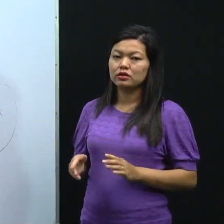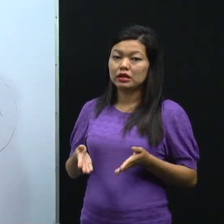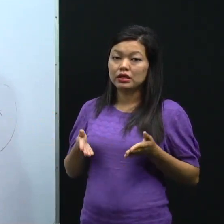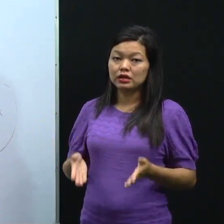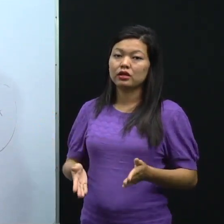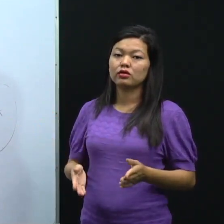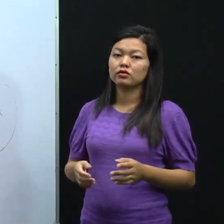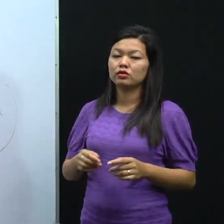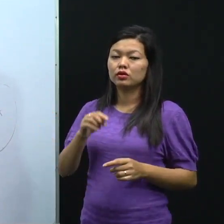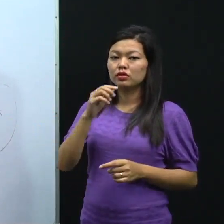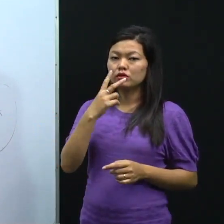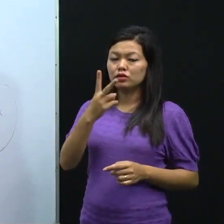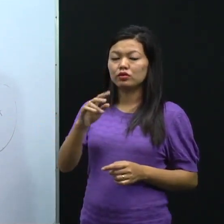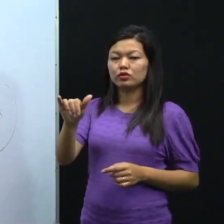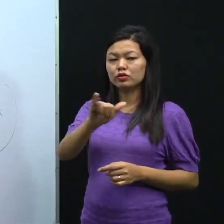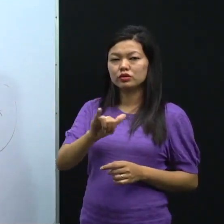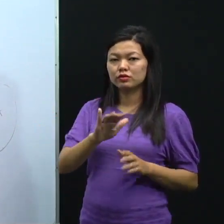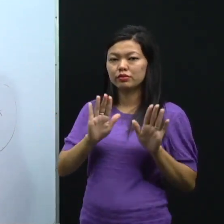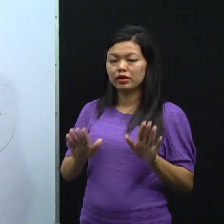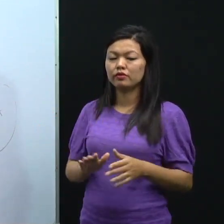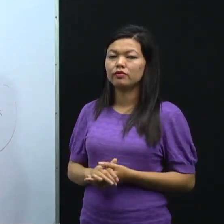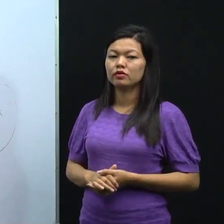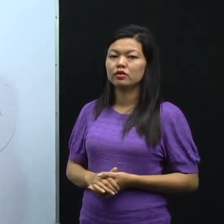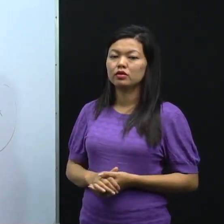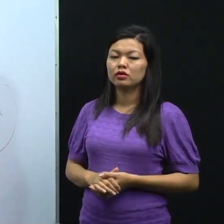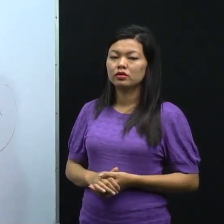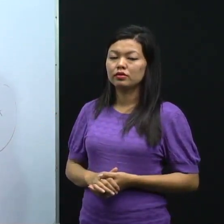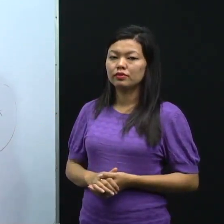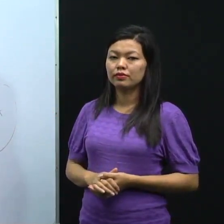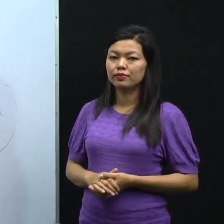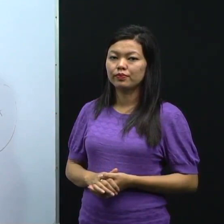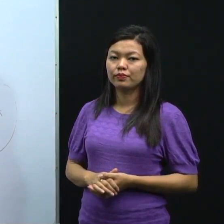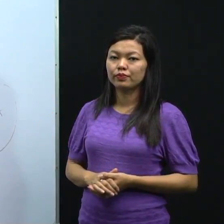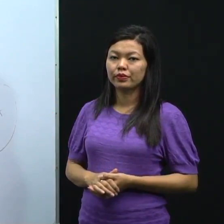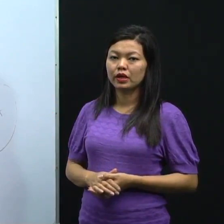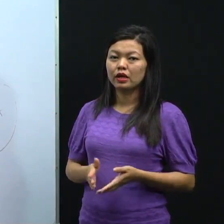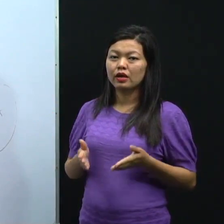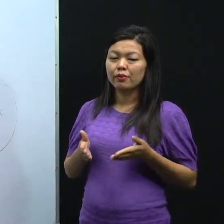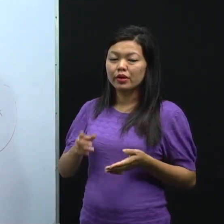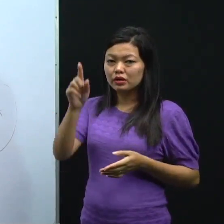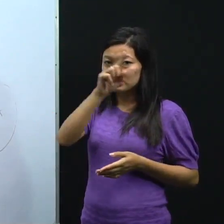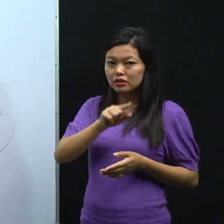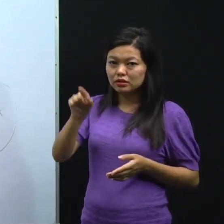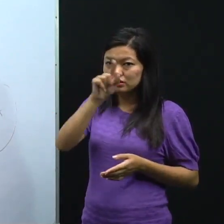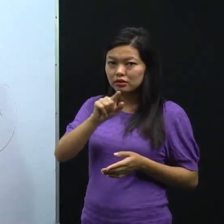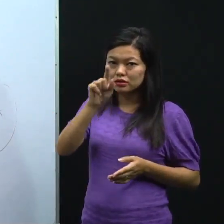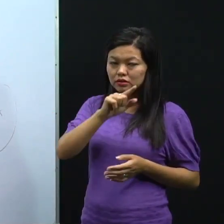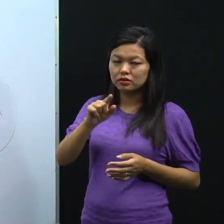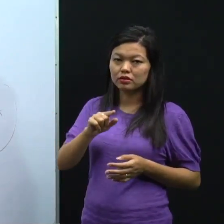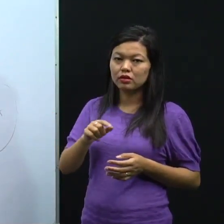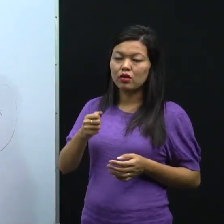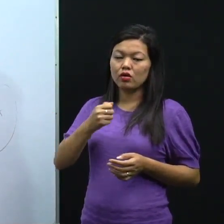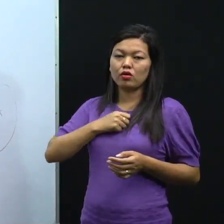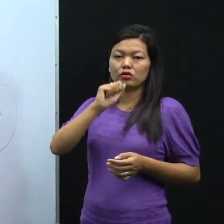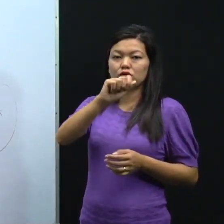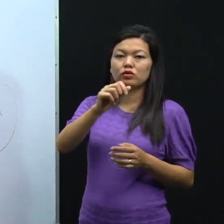like this. Okay, but we did not achieve the structure, we did not get the structure just like that in a snap. It has